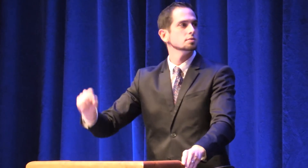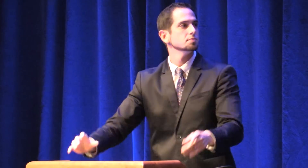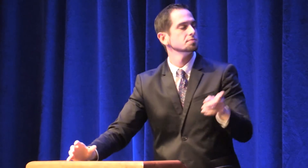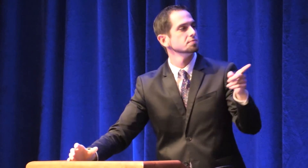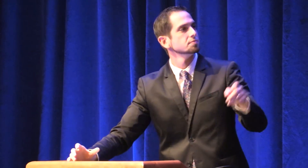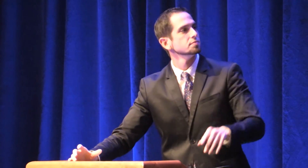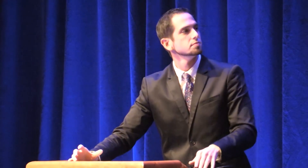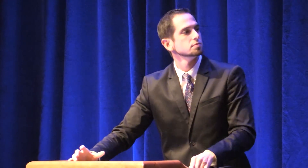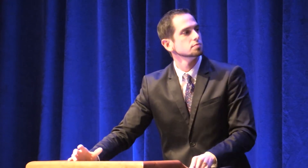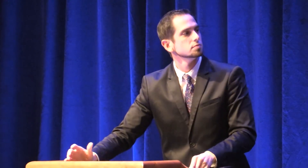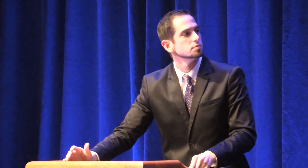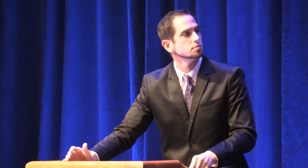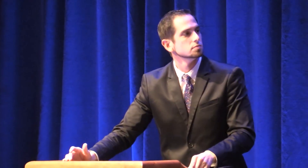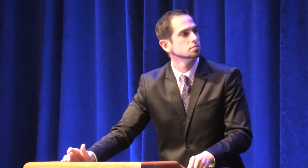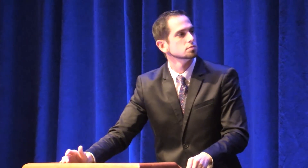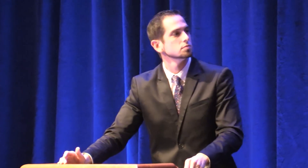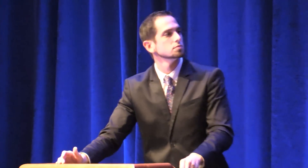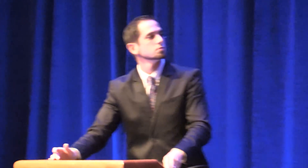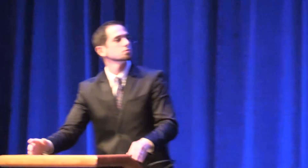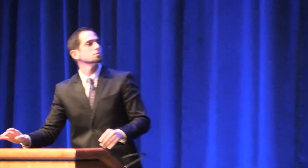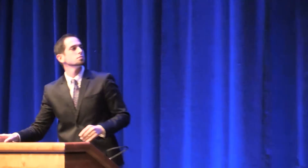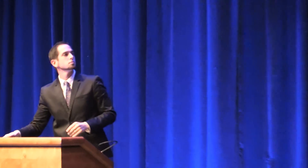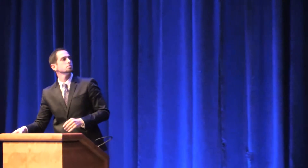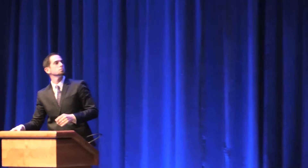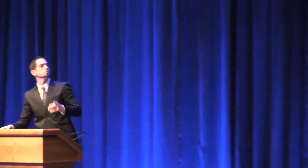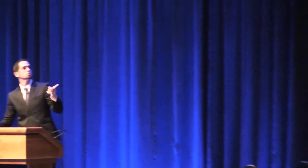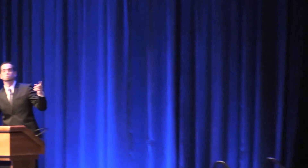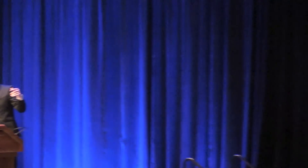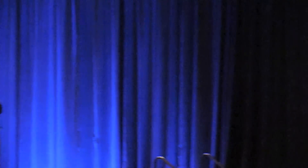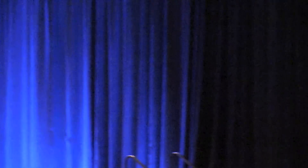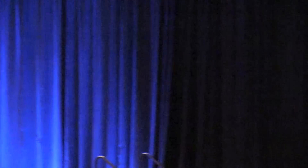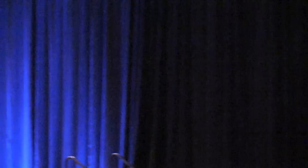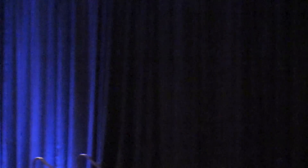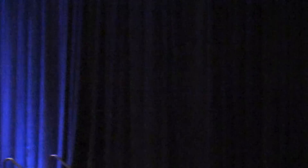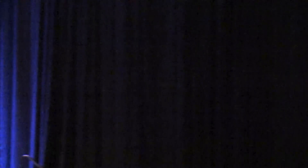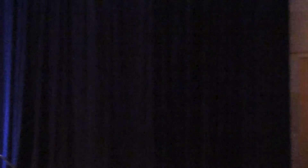I do want to recognize a few of the giants in our community.